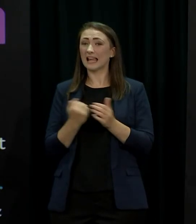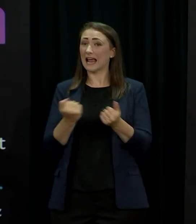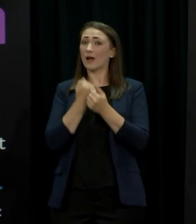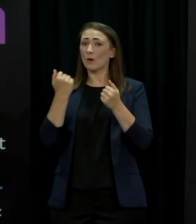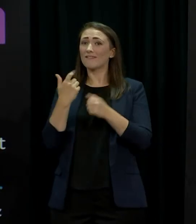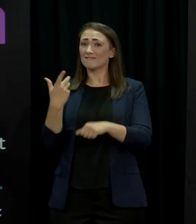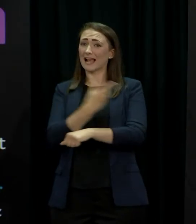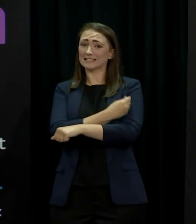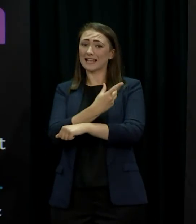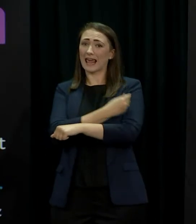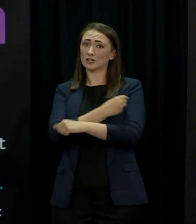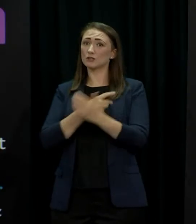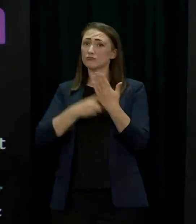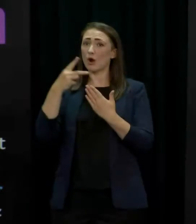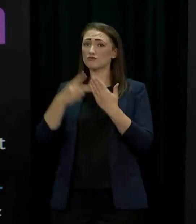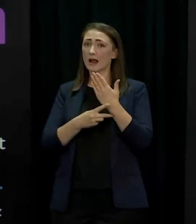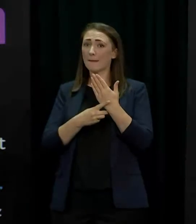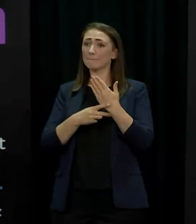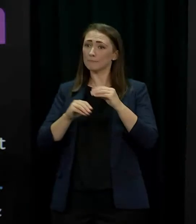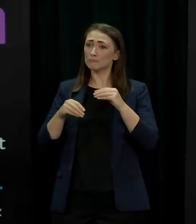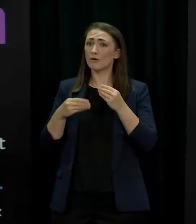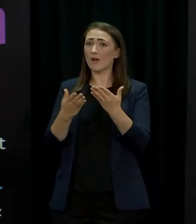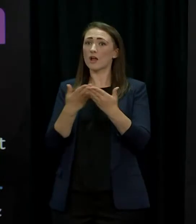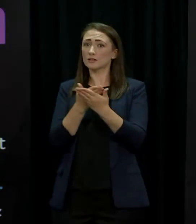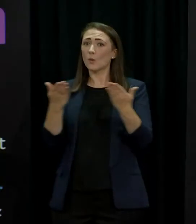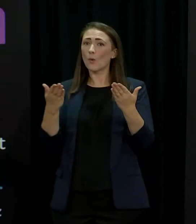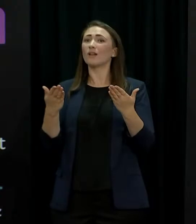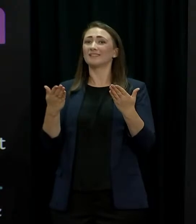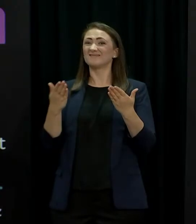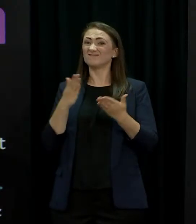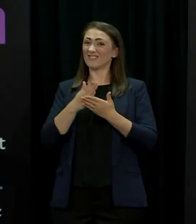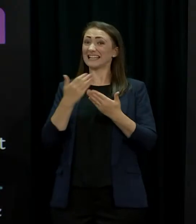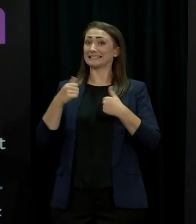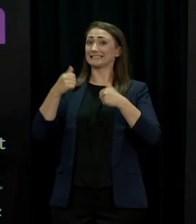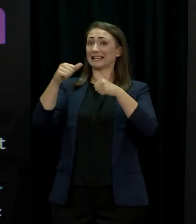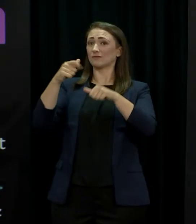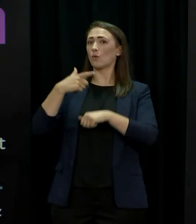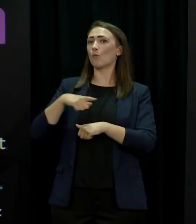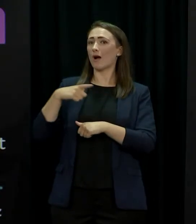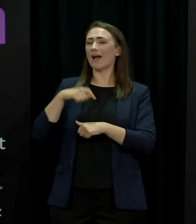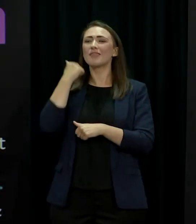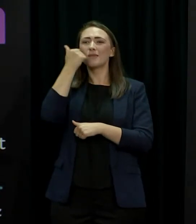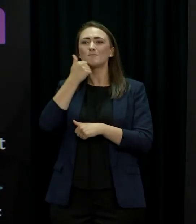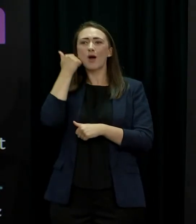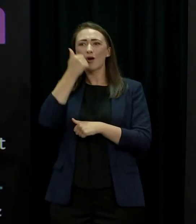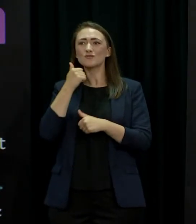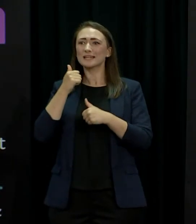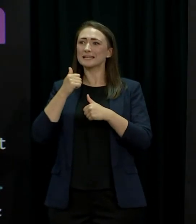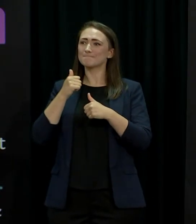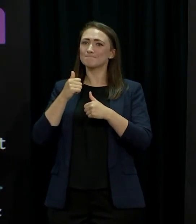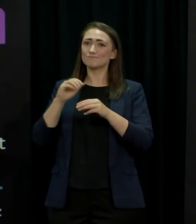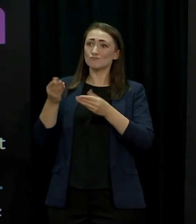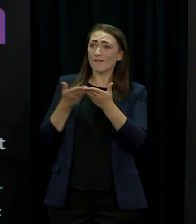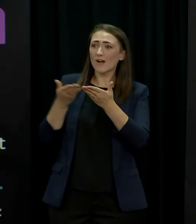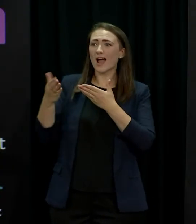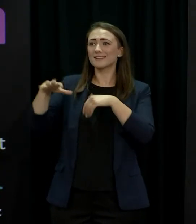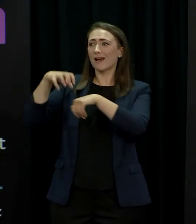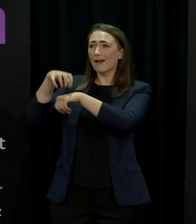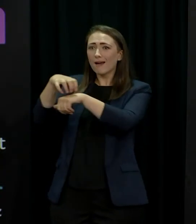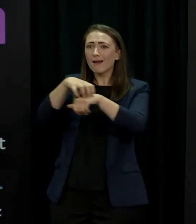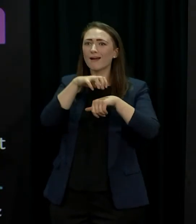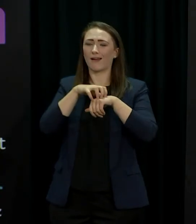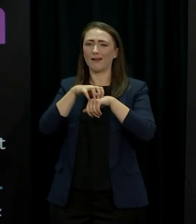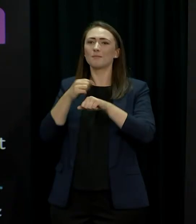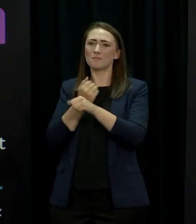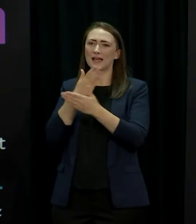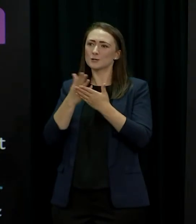is because of iwi Māori, our Māori provider sector, our Māori communities that got out and did the hard mahi to get people in there and get them vaccinated. And